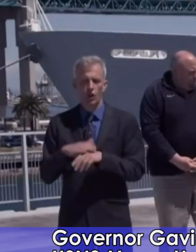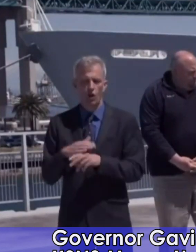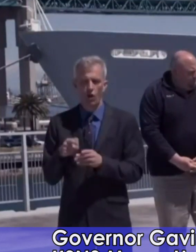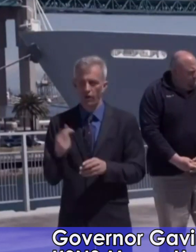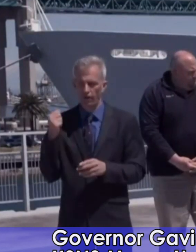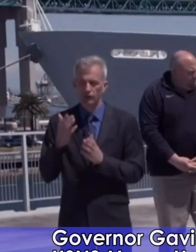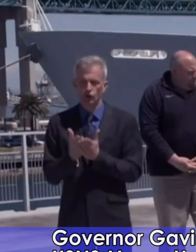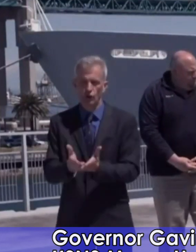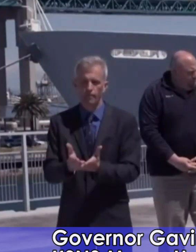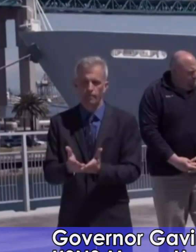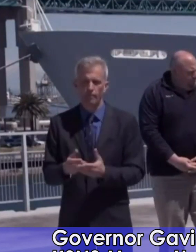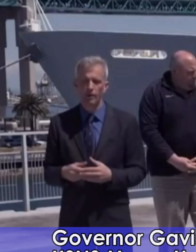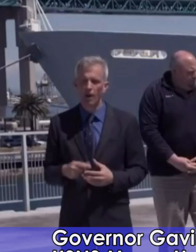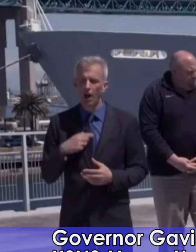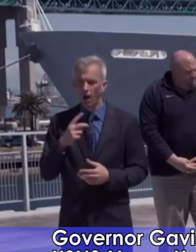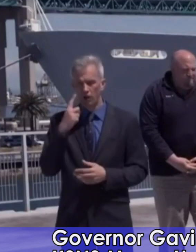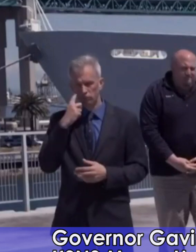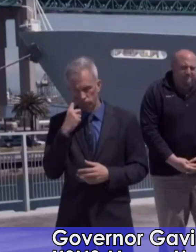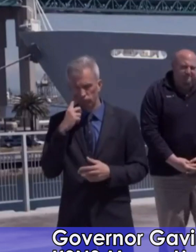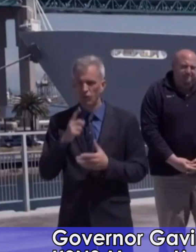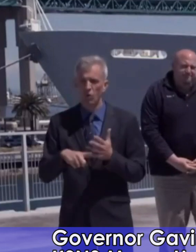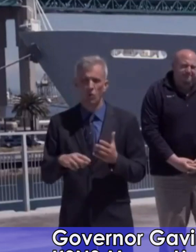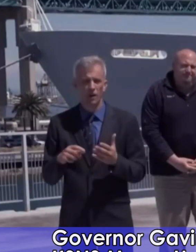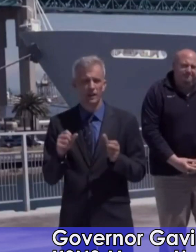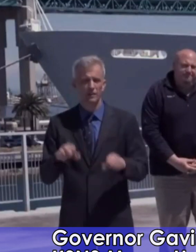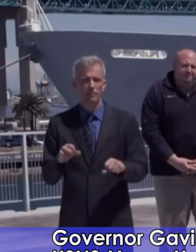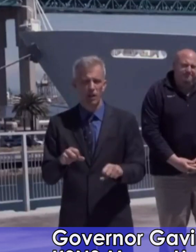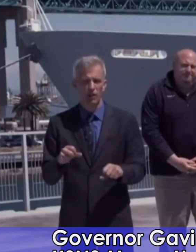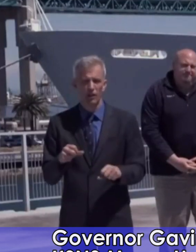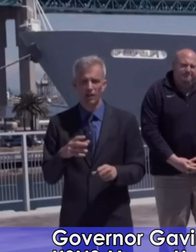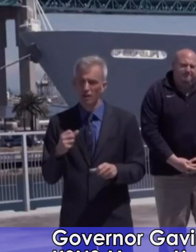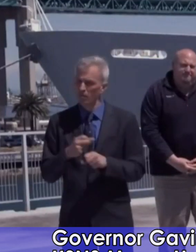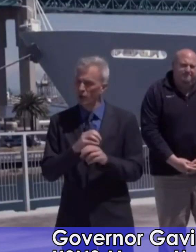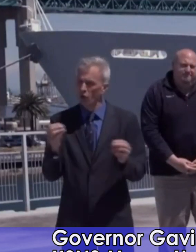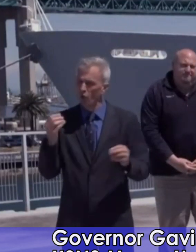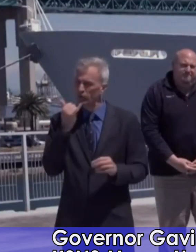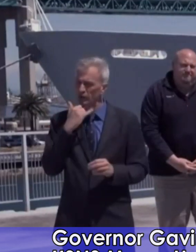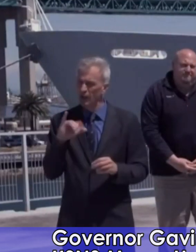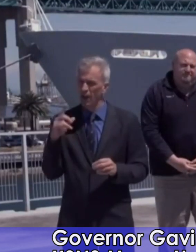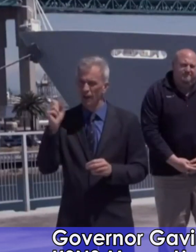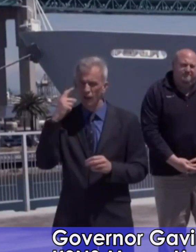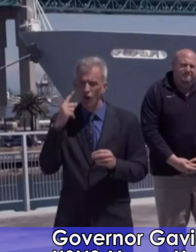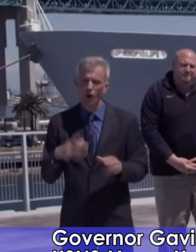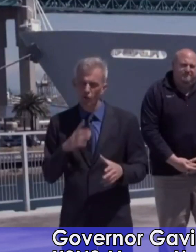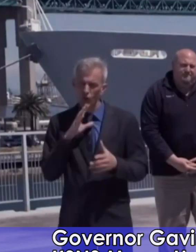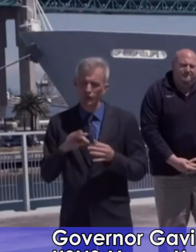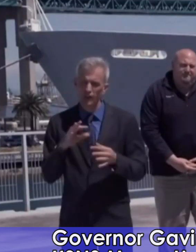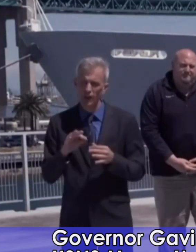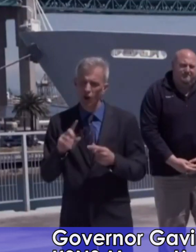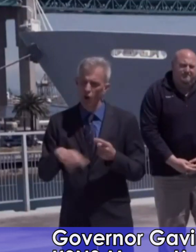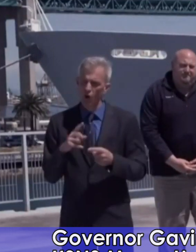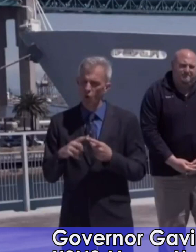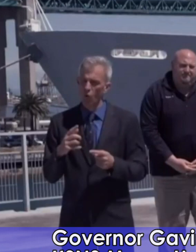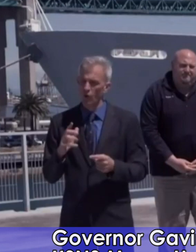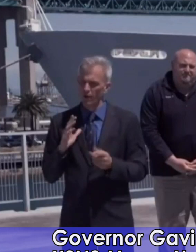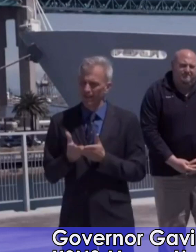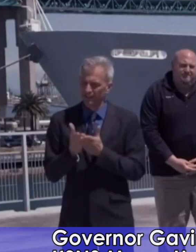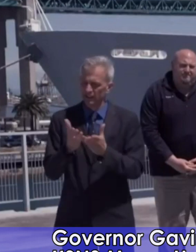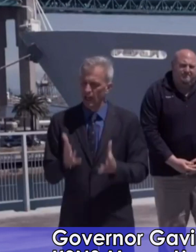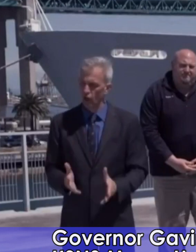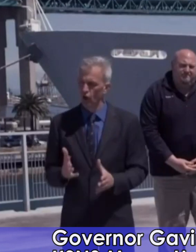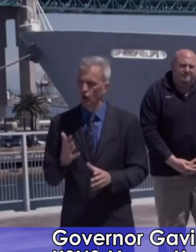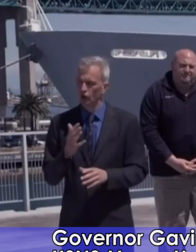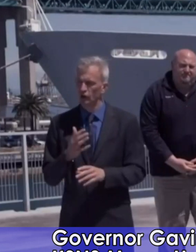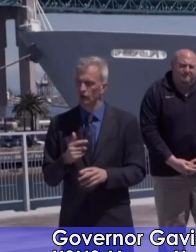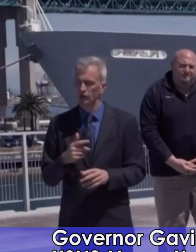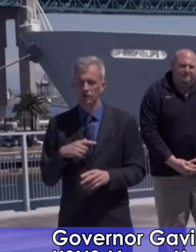its amazing capacity is, and make no mistake, as the governor said, when my fellow sailors got that notice that they